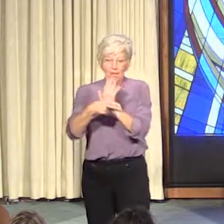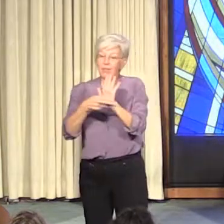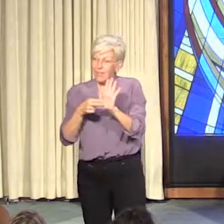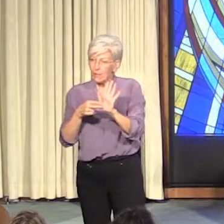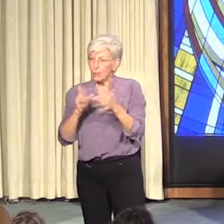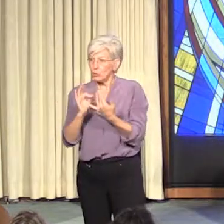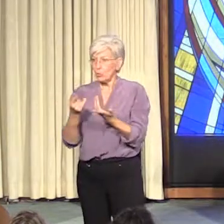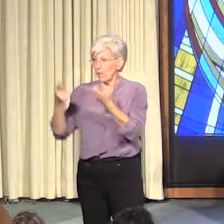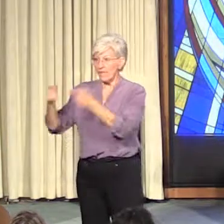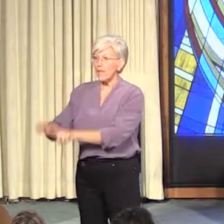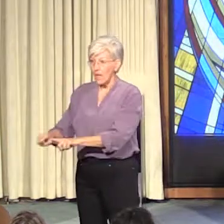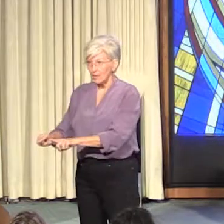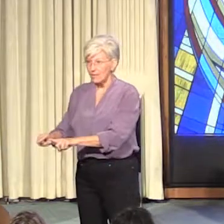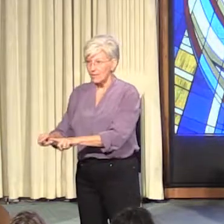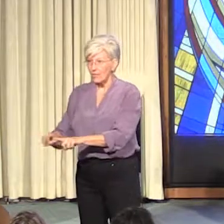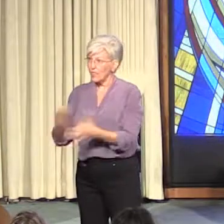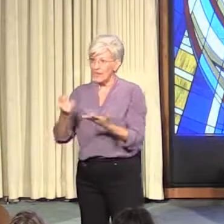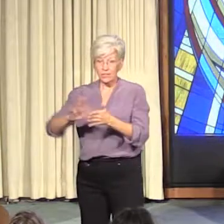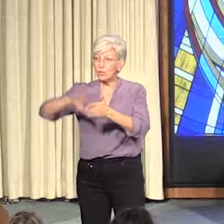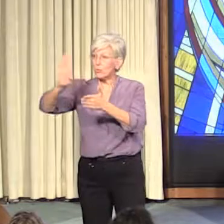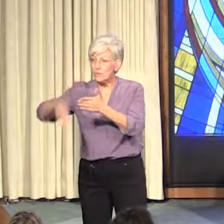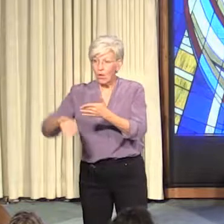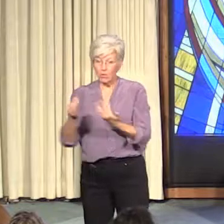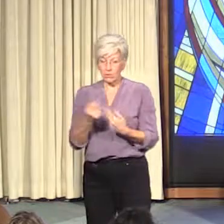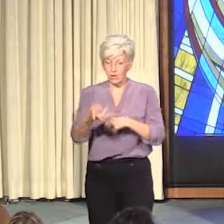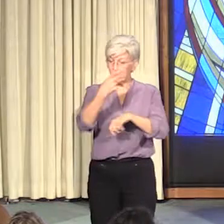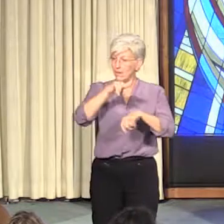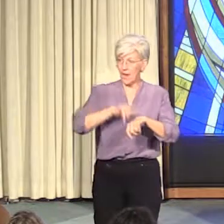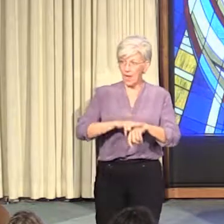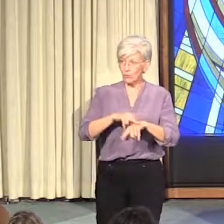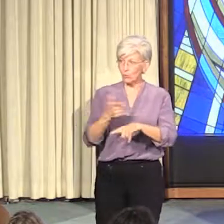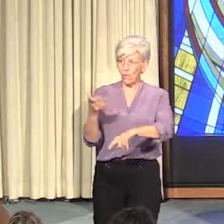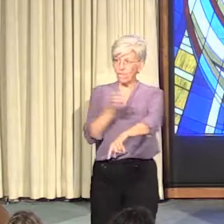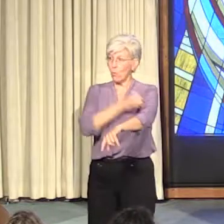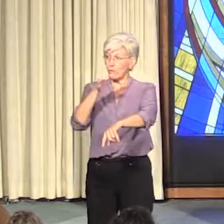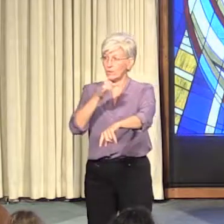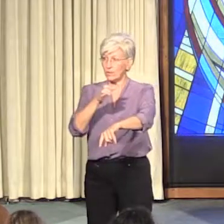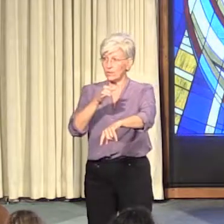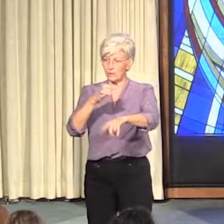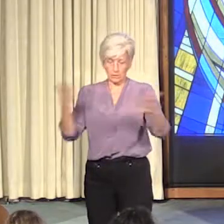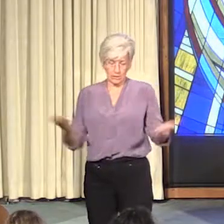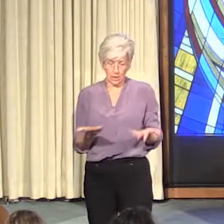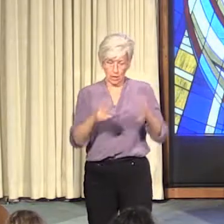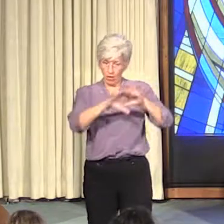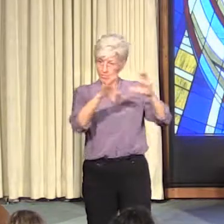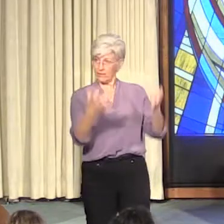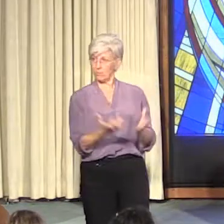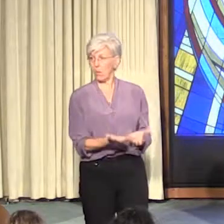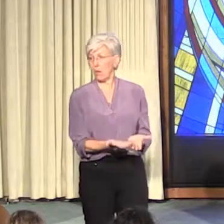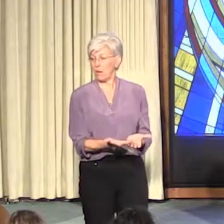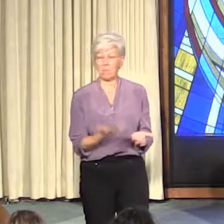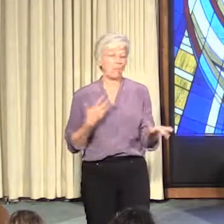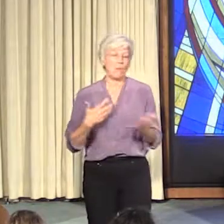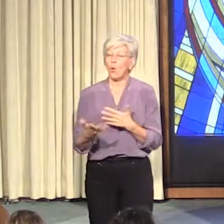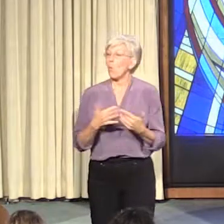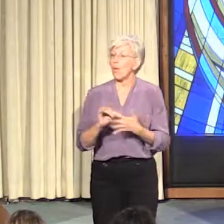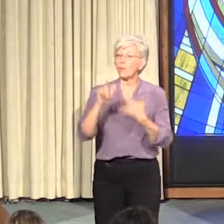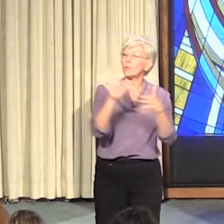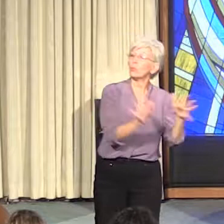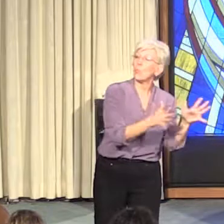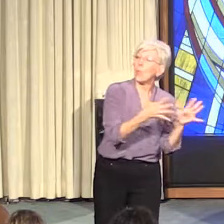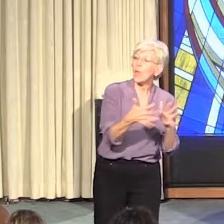the result of the natural forces at work on this planet, whether they are